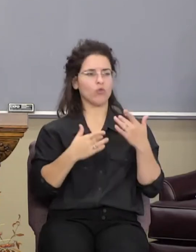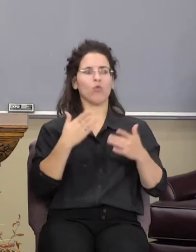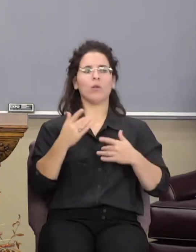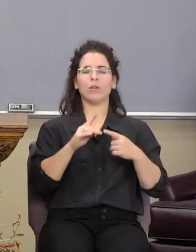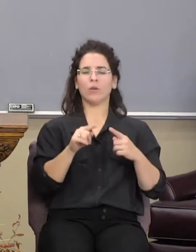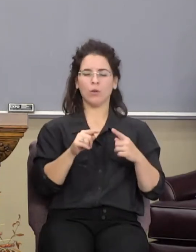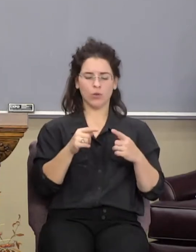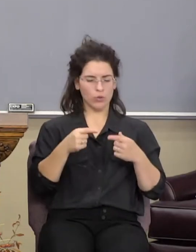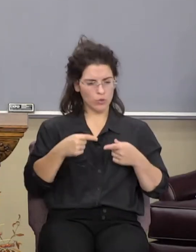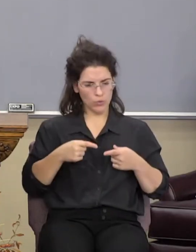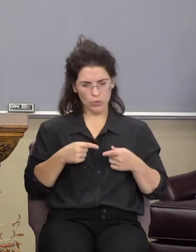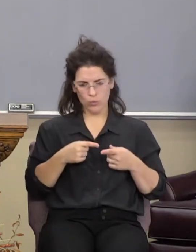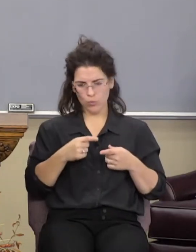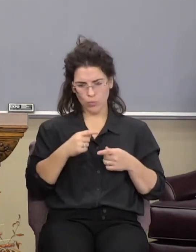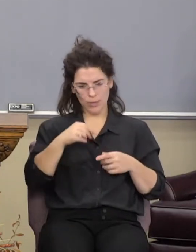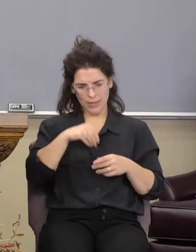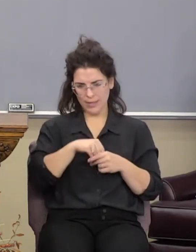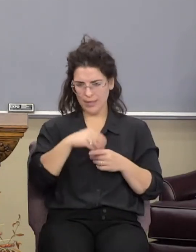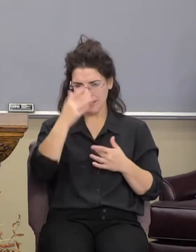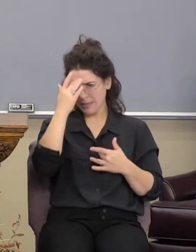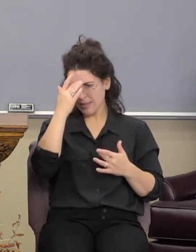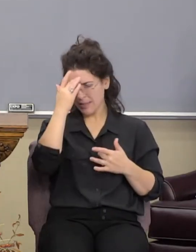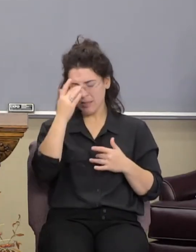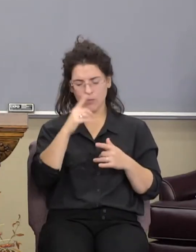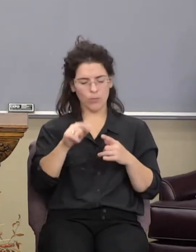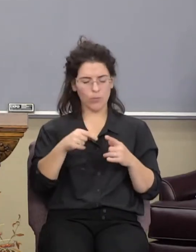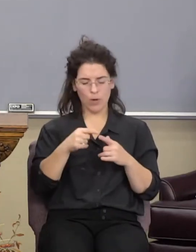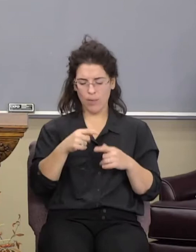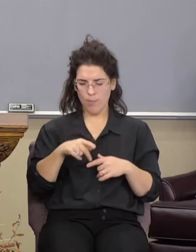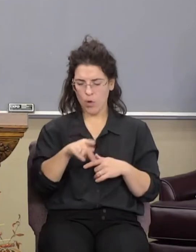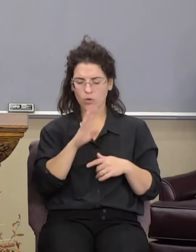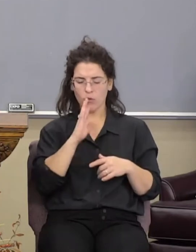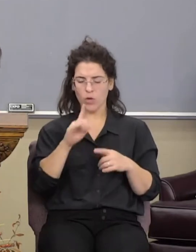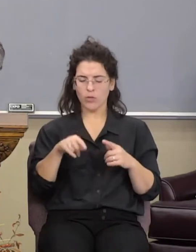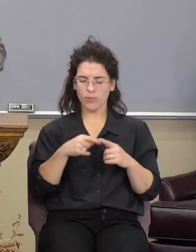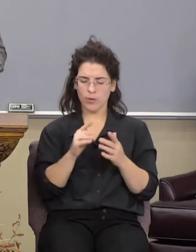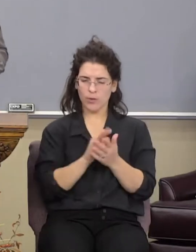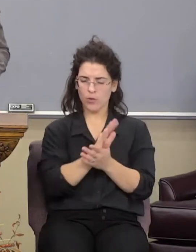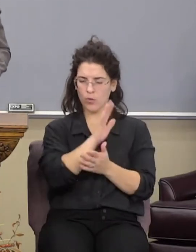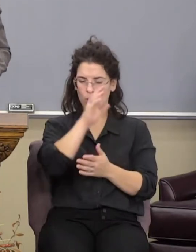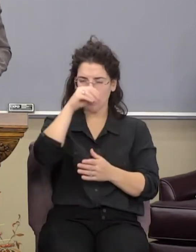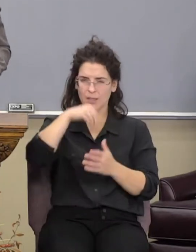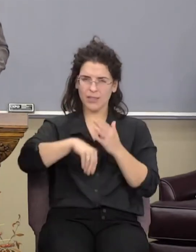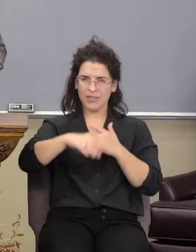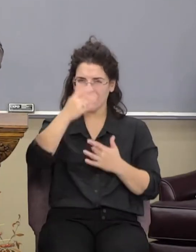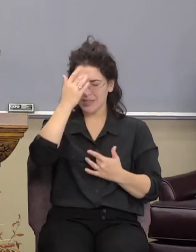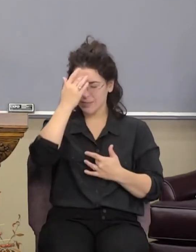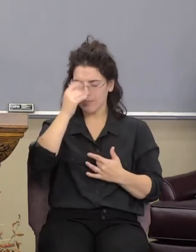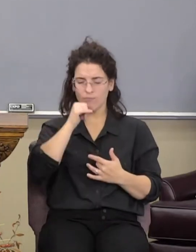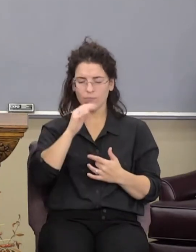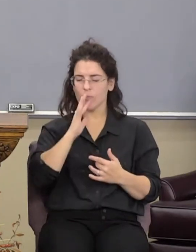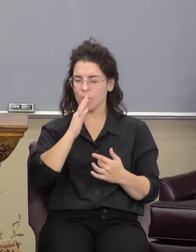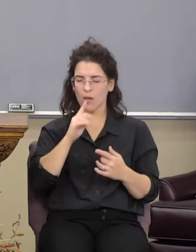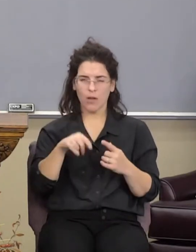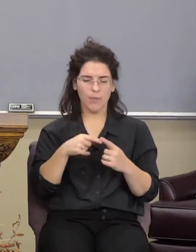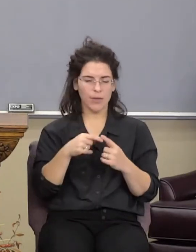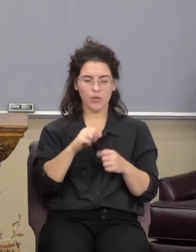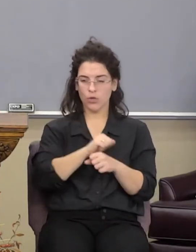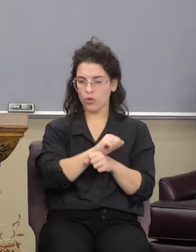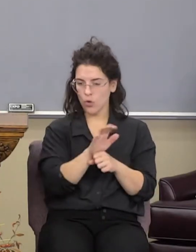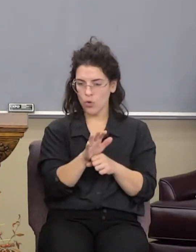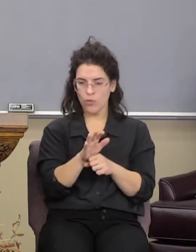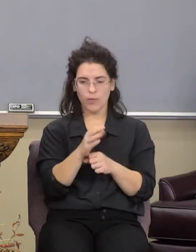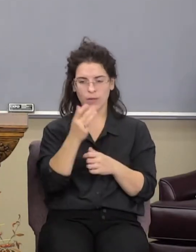rejoices in infirmities. And by the way, when Paul talks about glorying in infirmities, he's not talking about COVID,